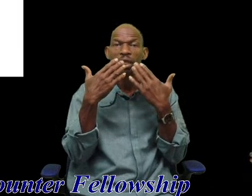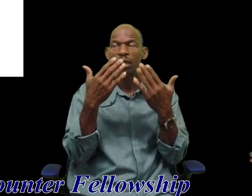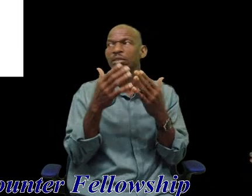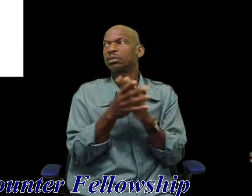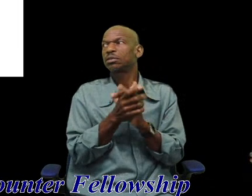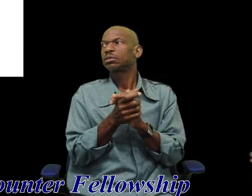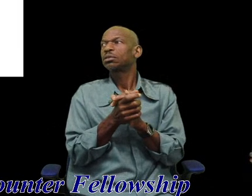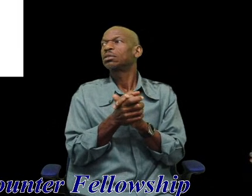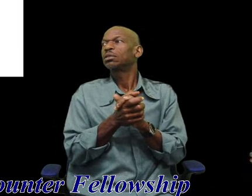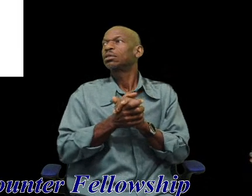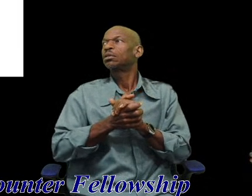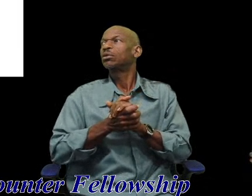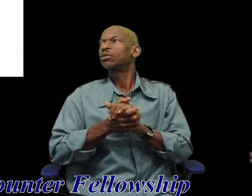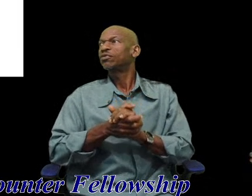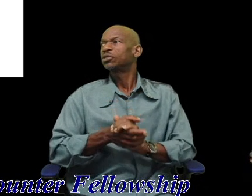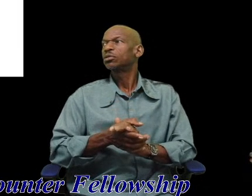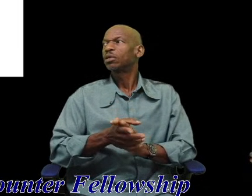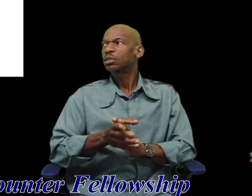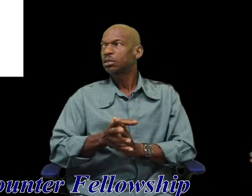a homework.